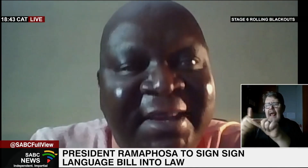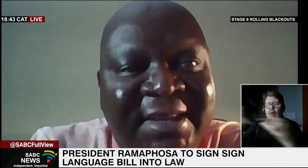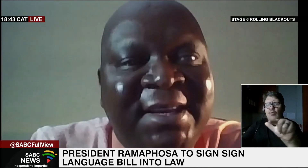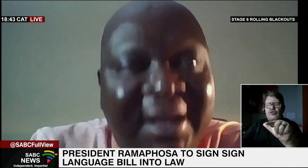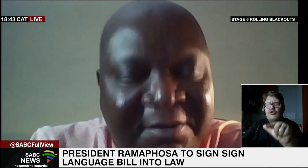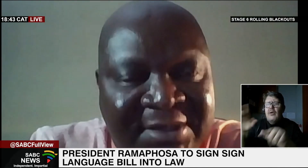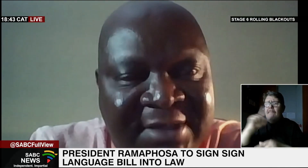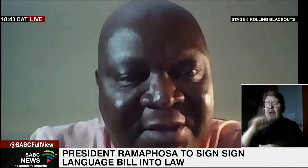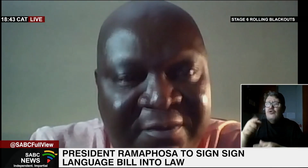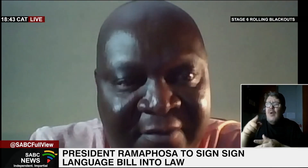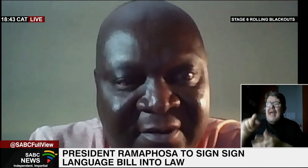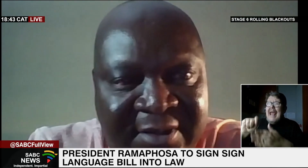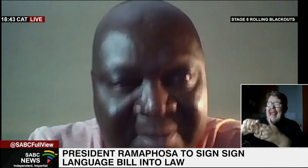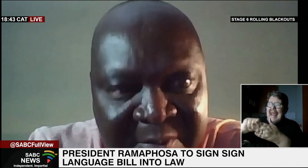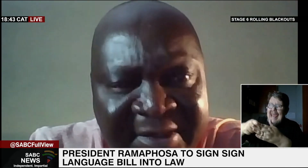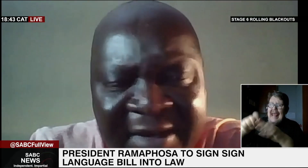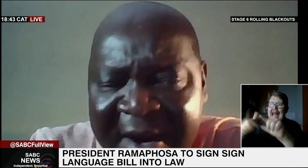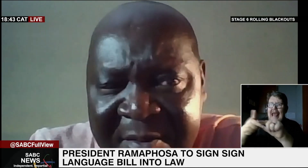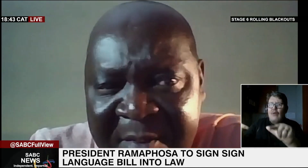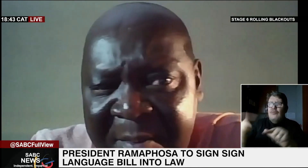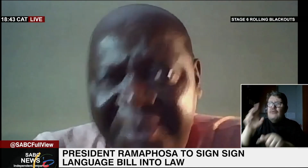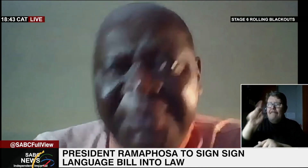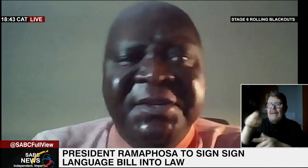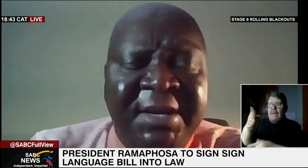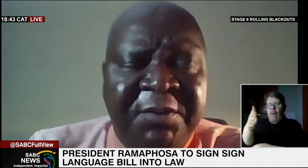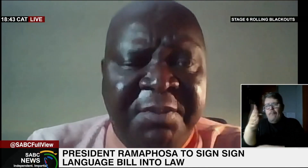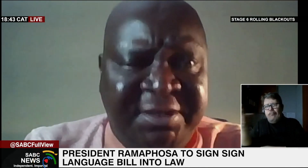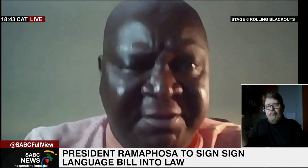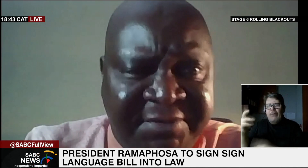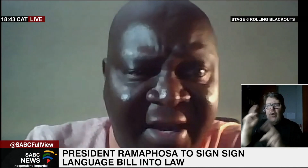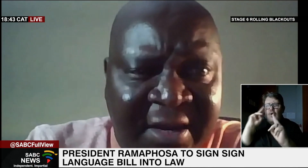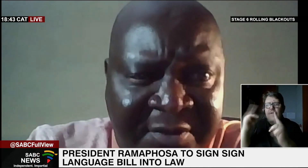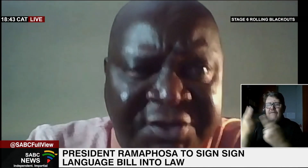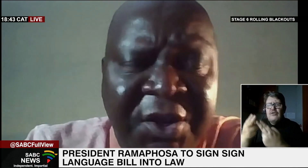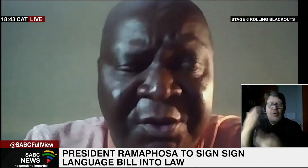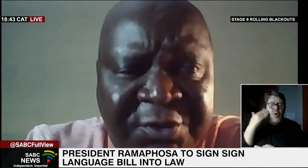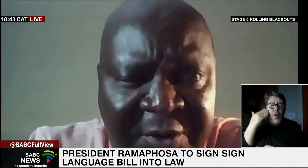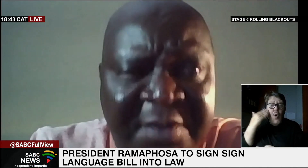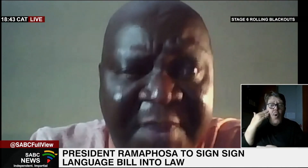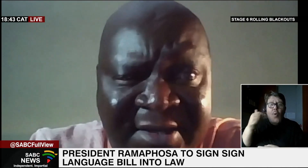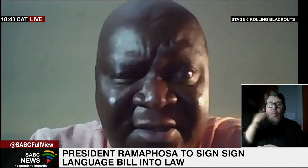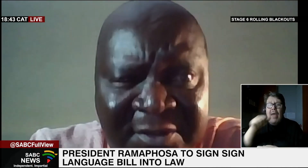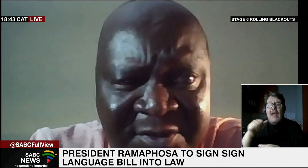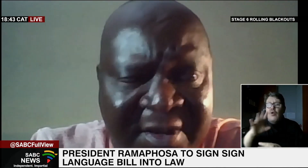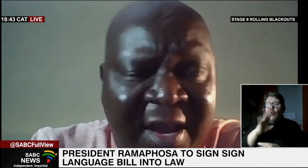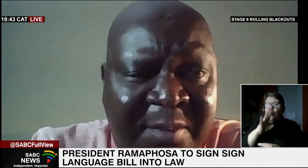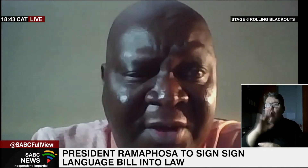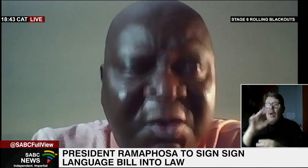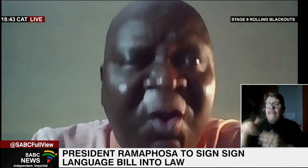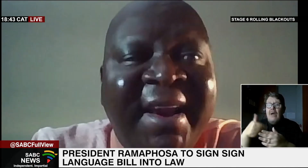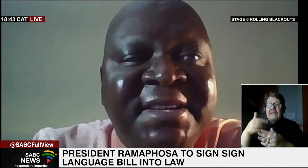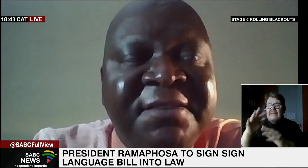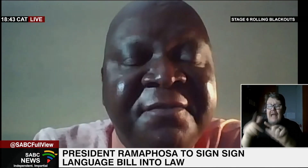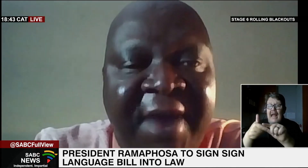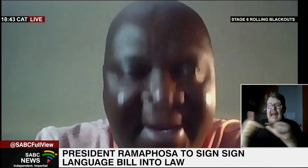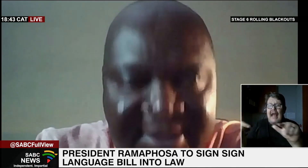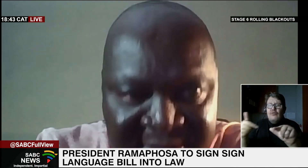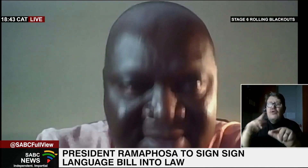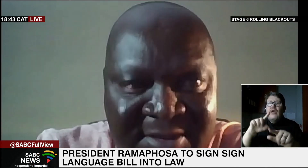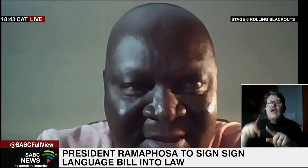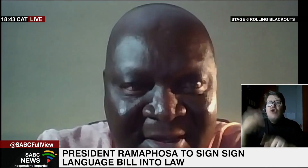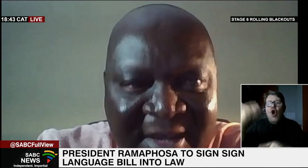the key languages that we've got in the moment. Remember, when you're dealing with matter of sign language, you're talking much also about cognitive